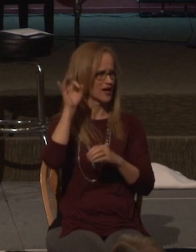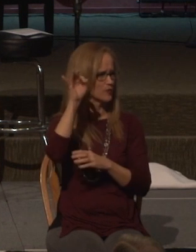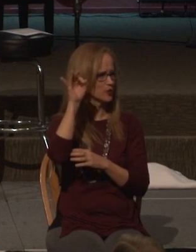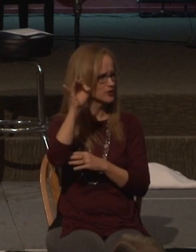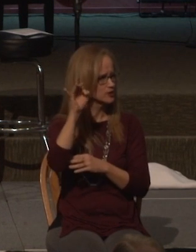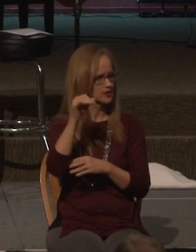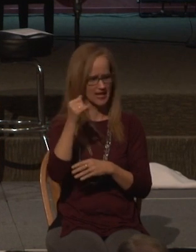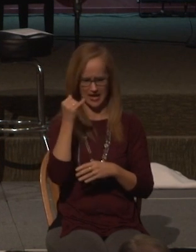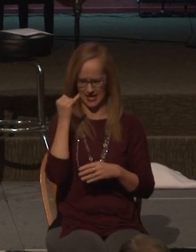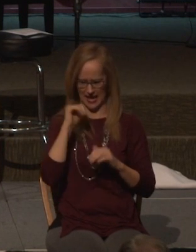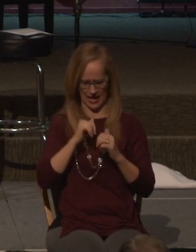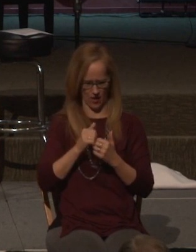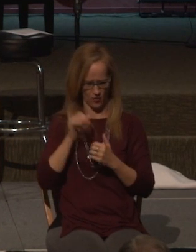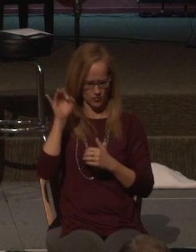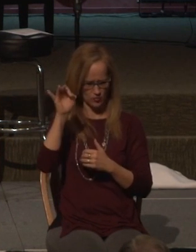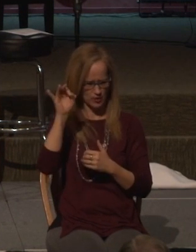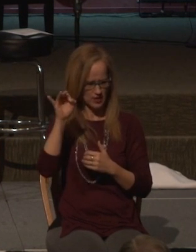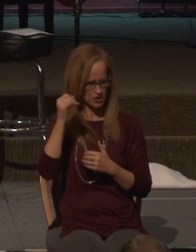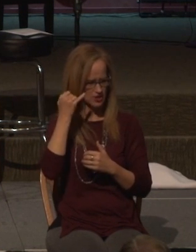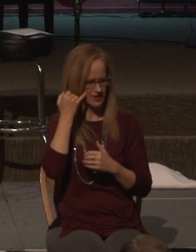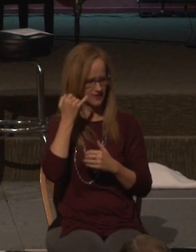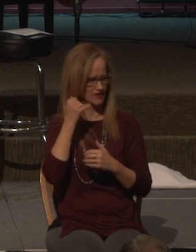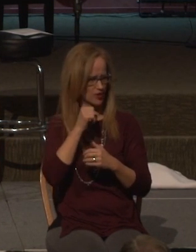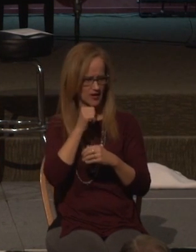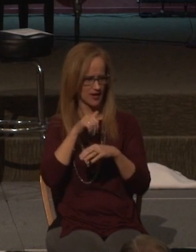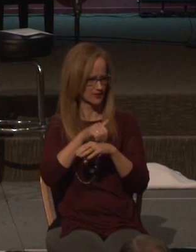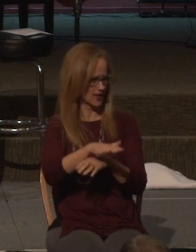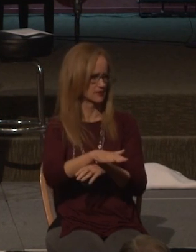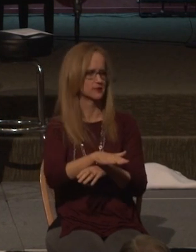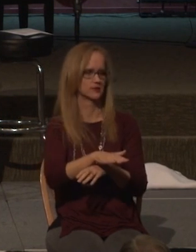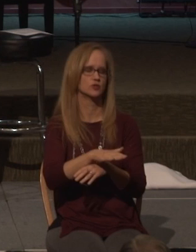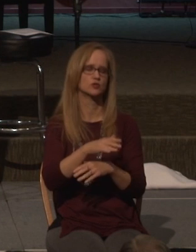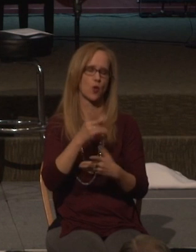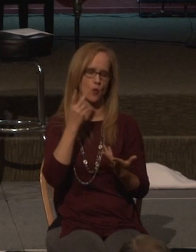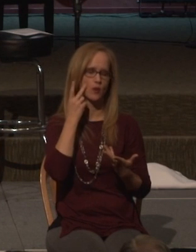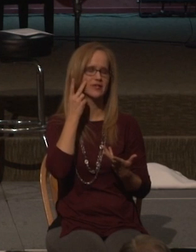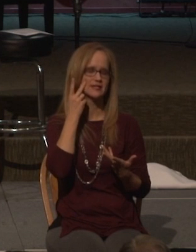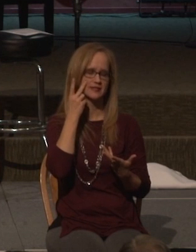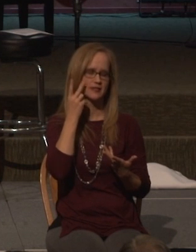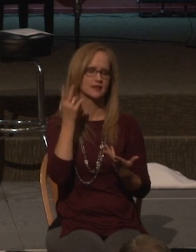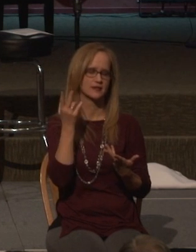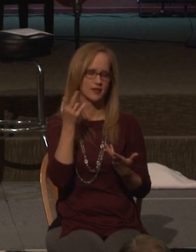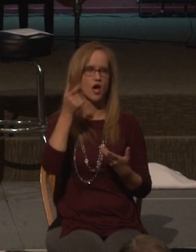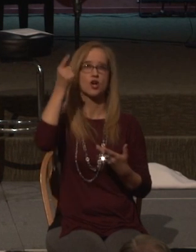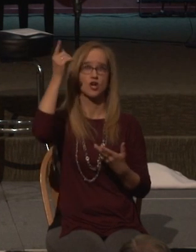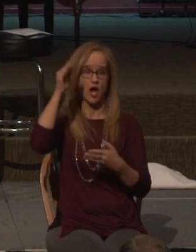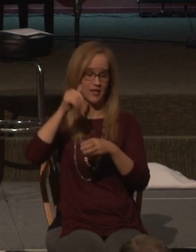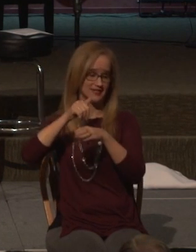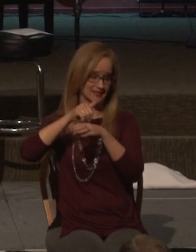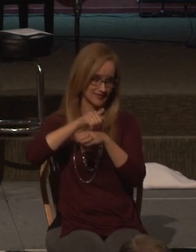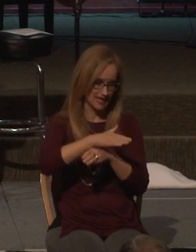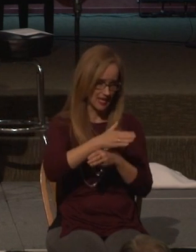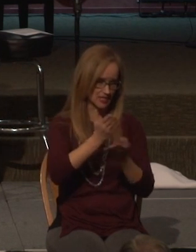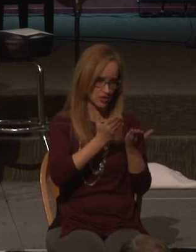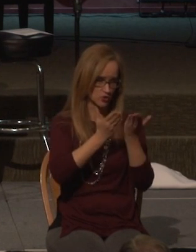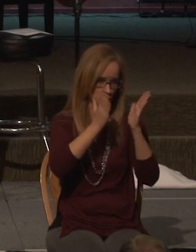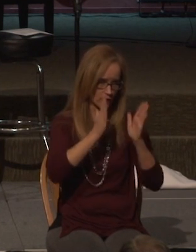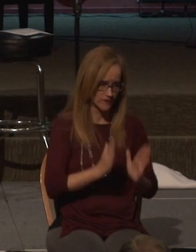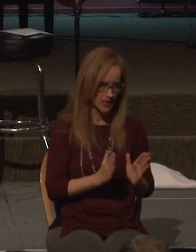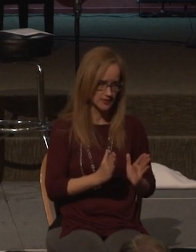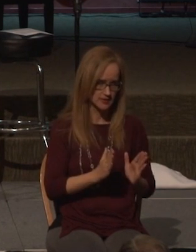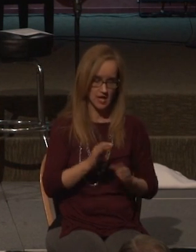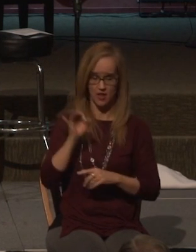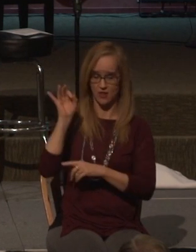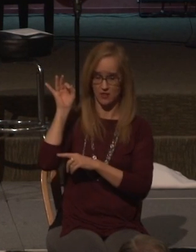preach unless they are sent?" See, here's what we see. It says, God sends his servants. His servants